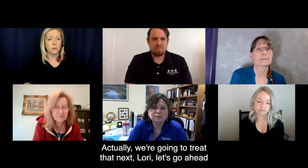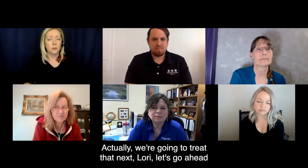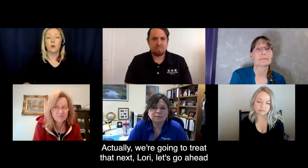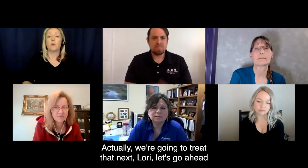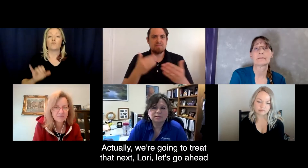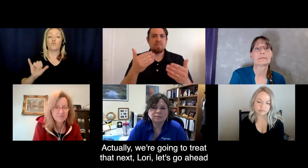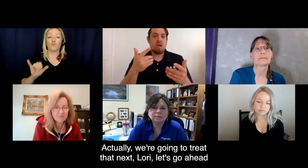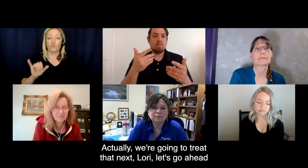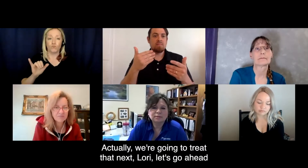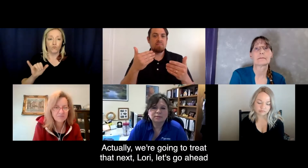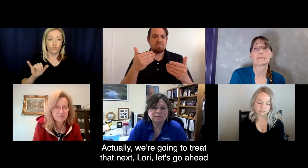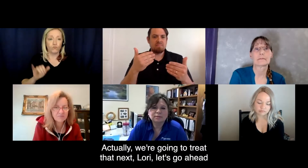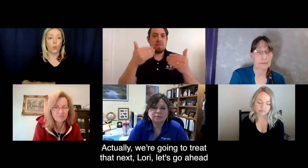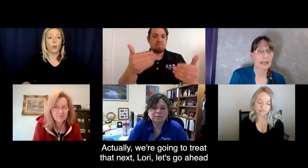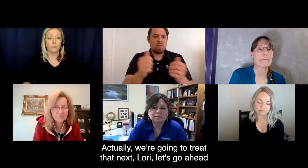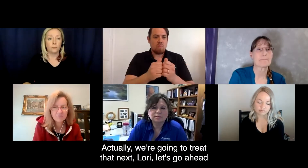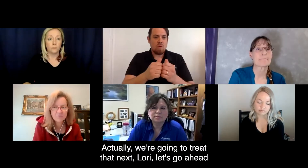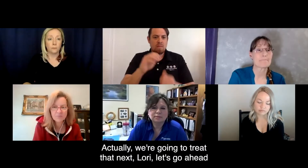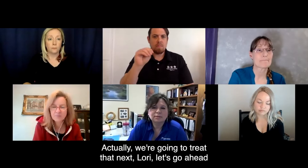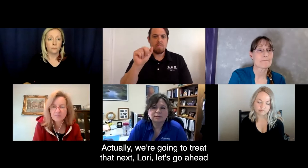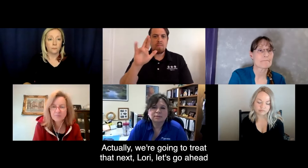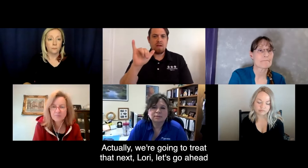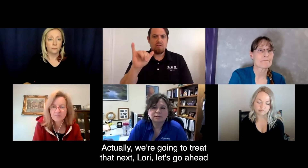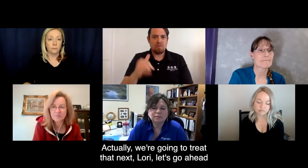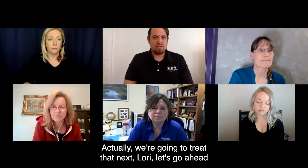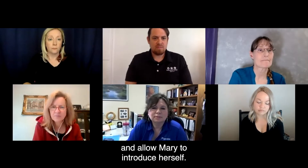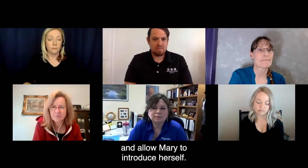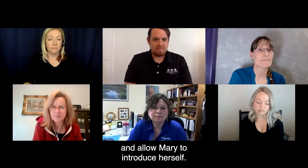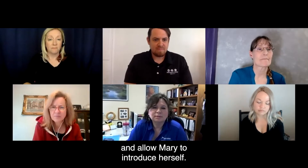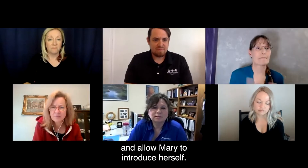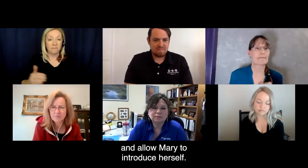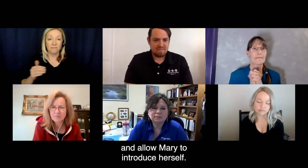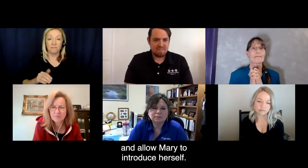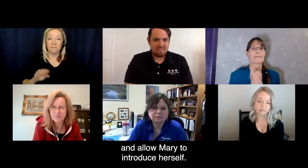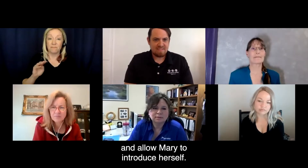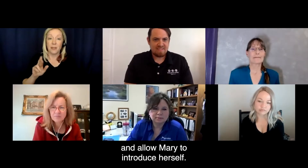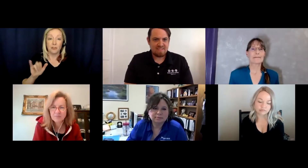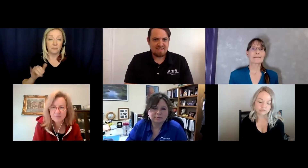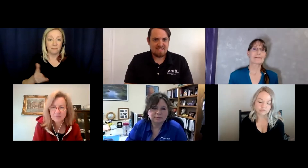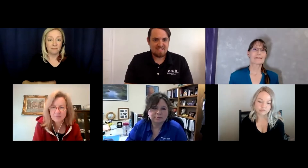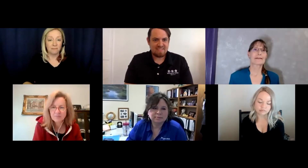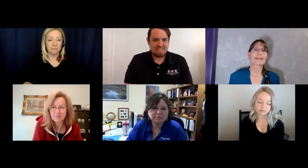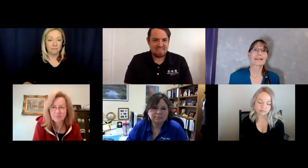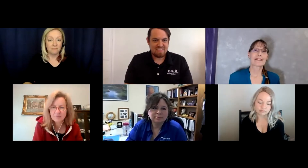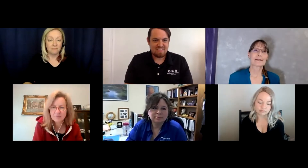Actually, we're going to treat that next, Lori. Let's go ahead and allow Mary to introduce herself.